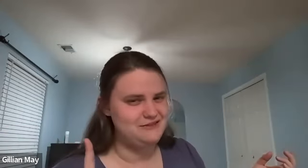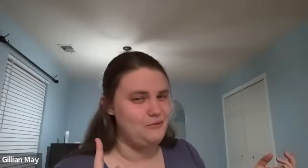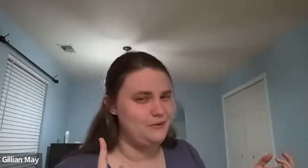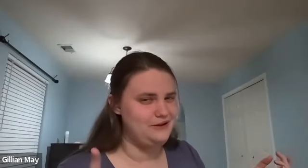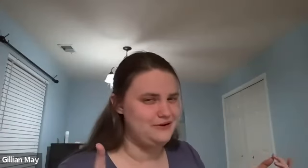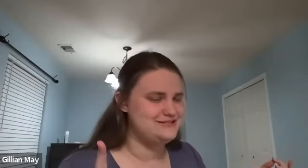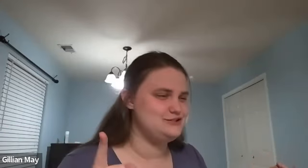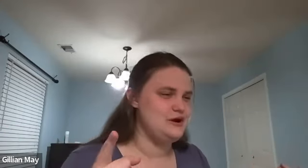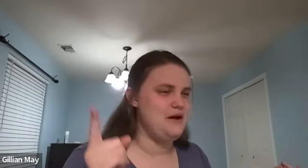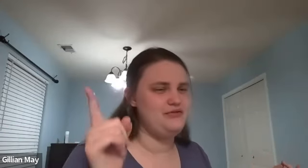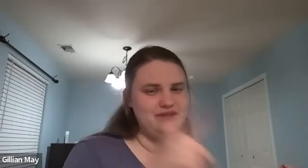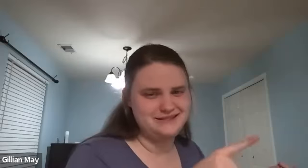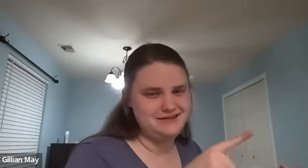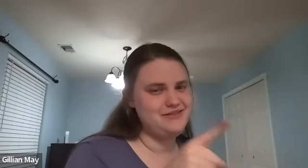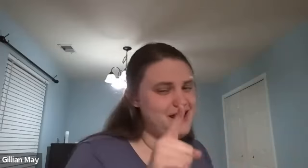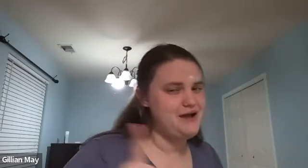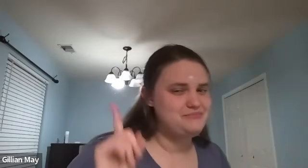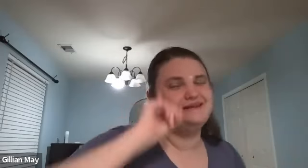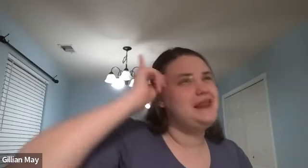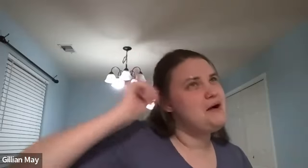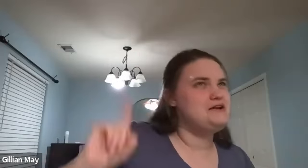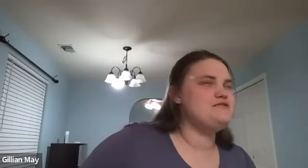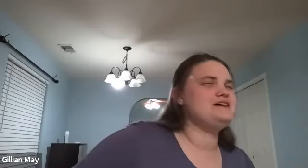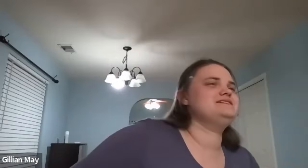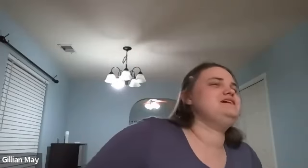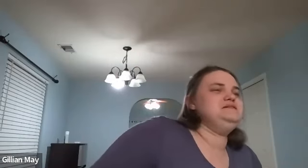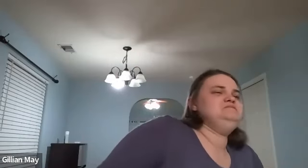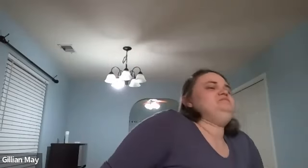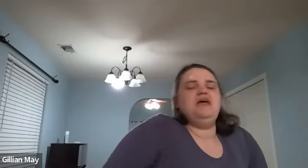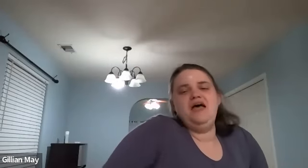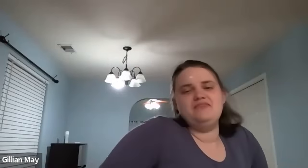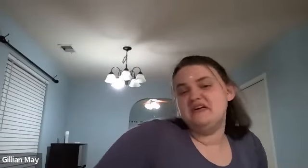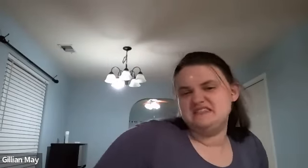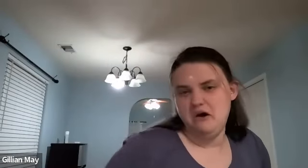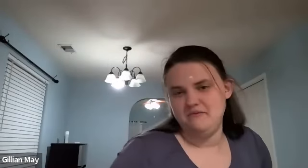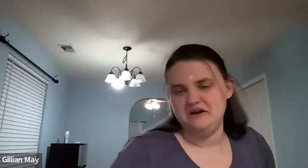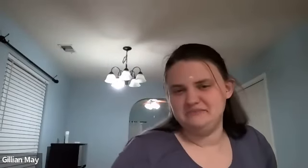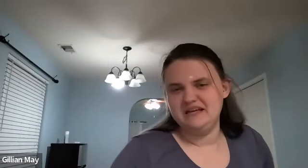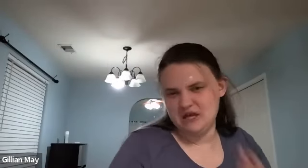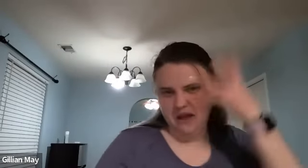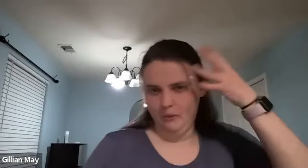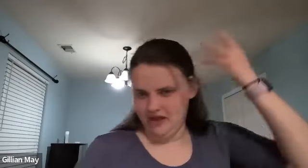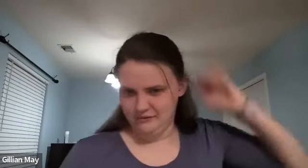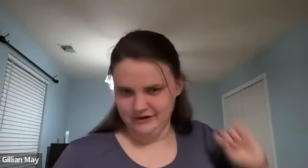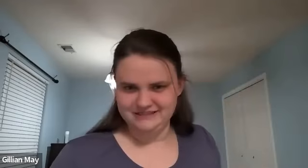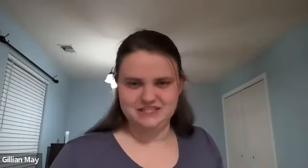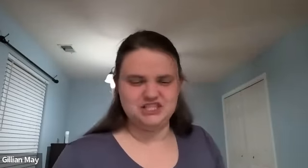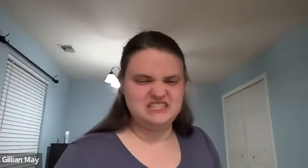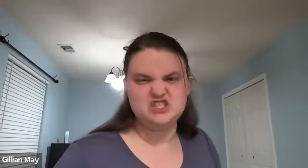that really crazy story about this thing that happened, and now I know that sign. That's how I work. And that's how my whole mind works. It's just